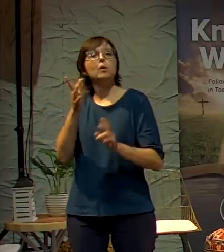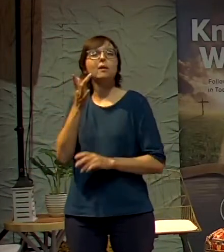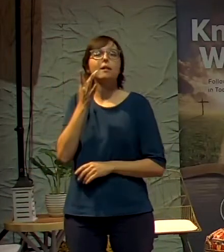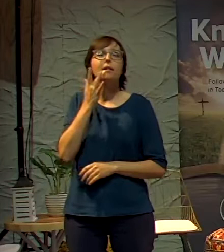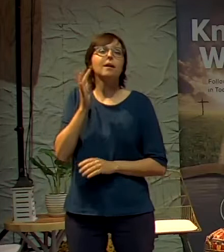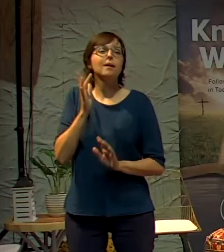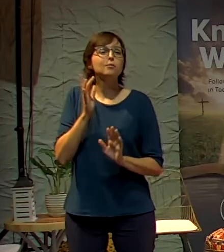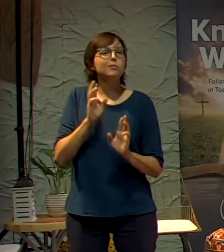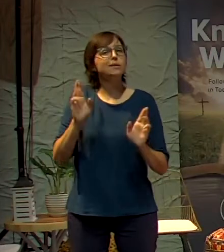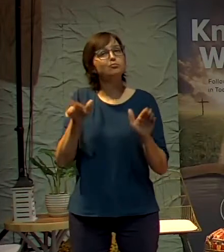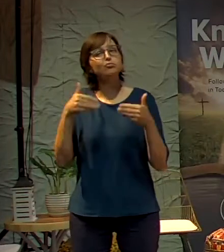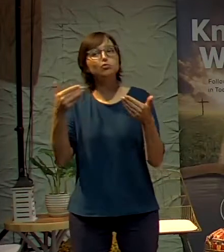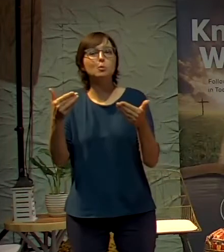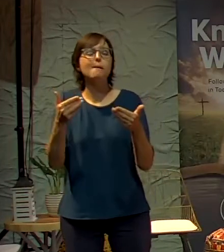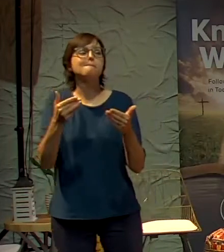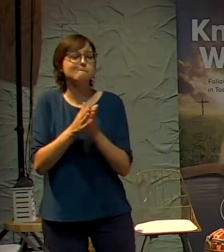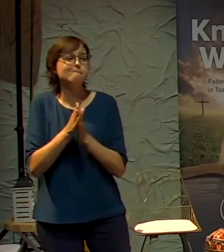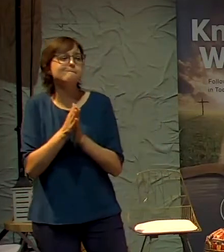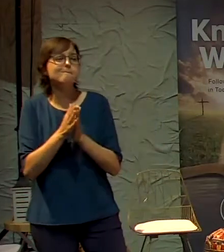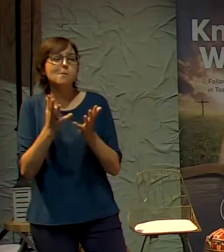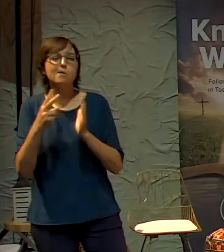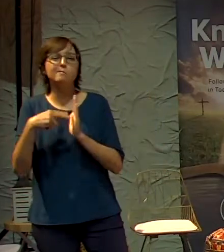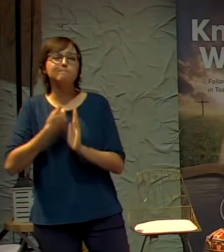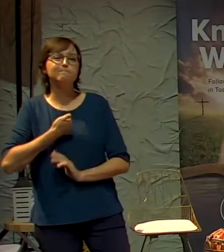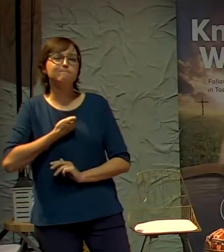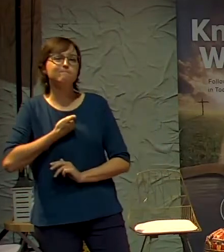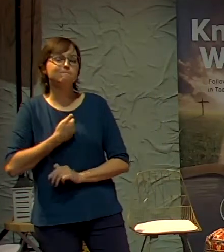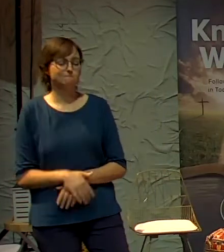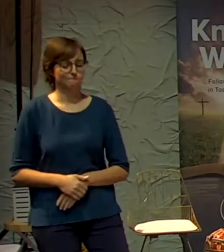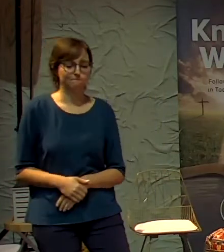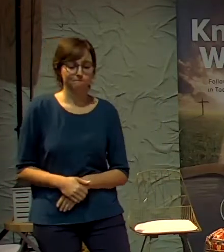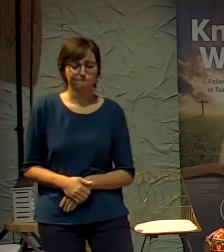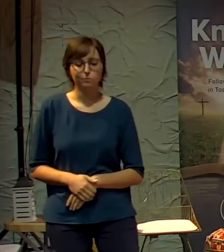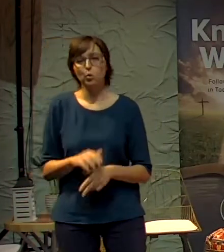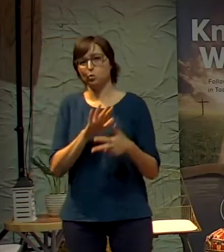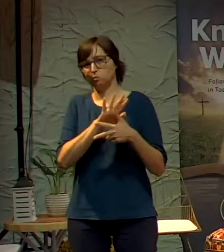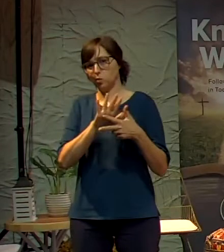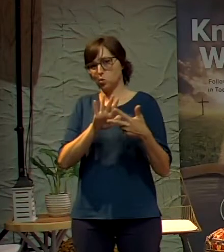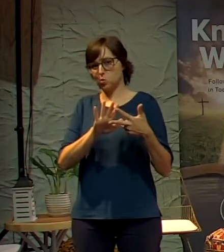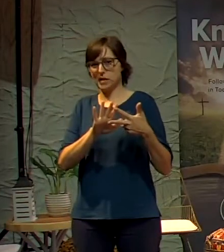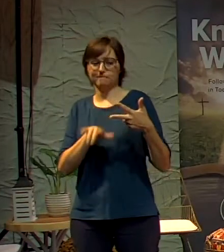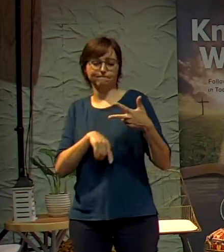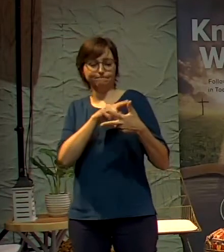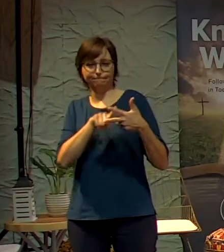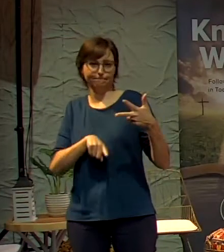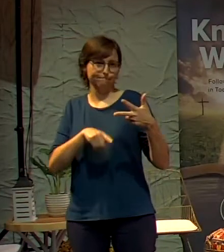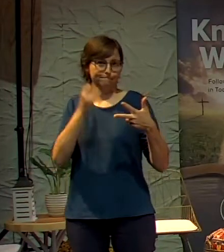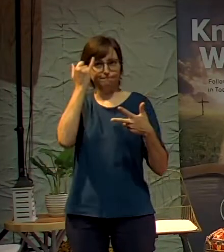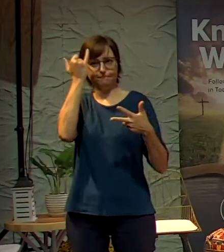really read on your own. So today what I was going to do is I want to share three different sort of insights that are connected one with the